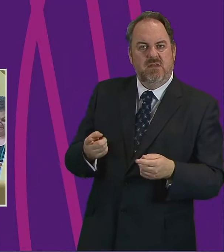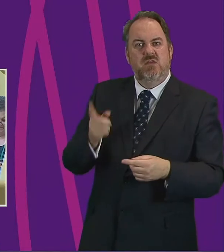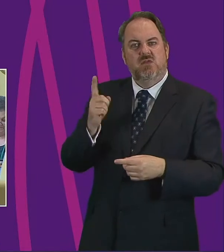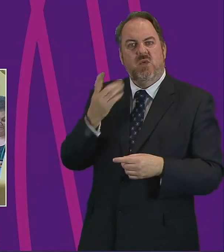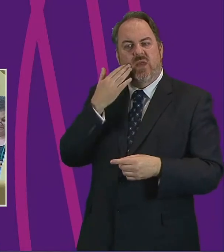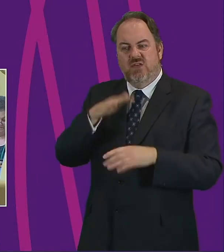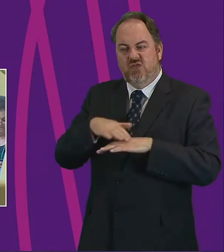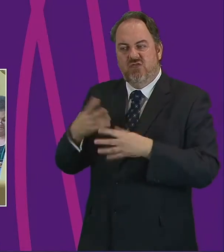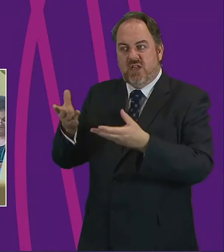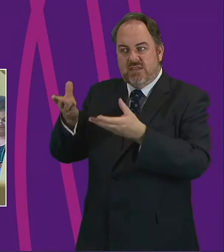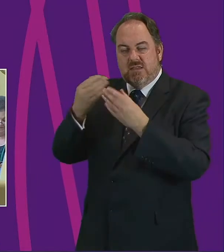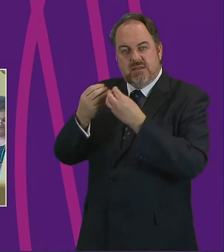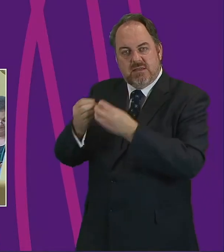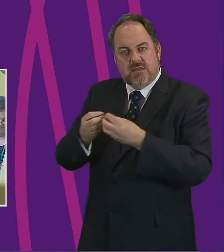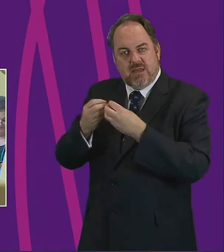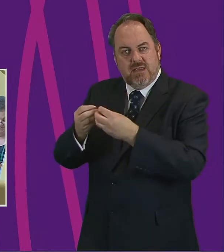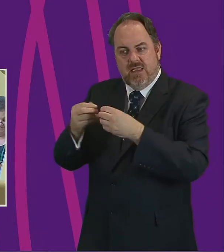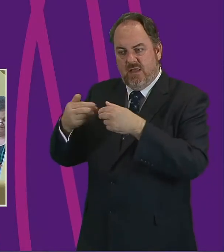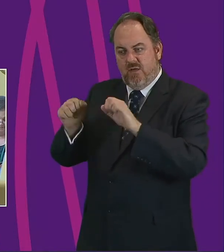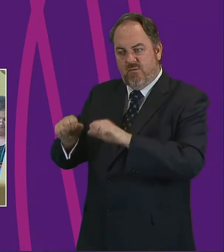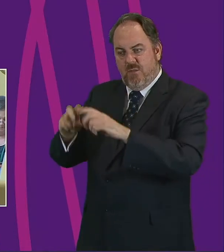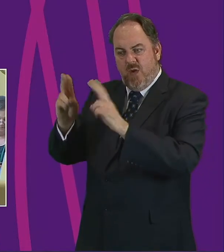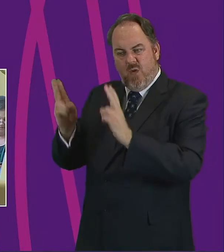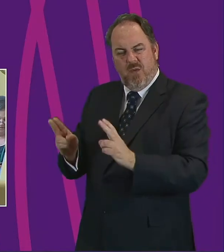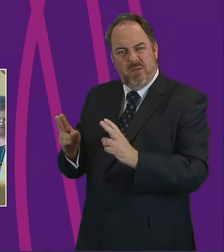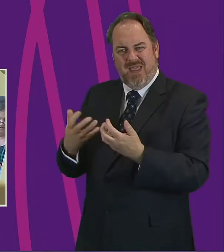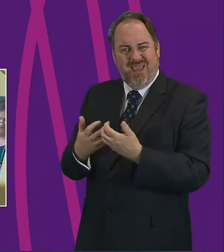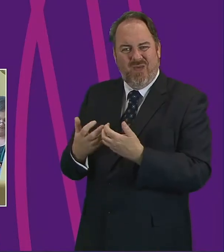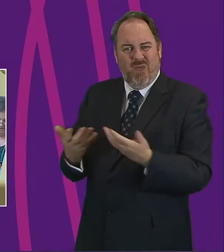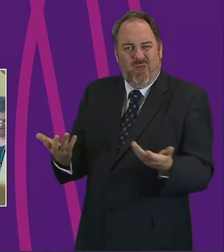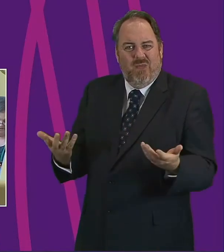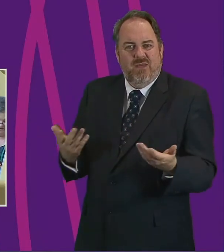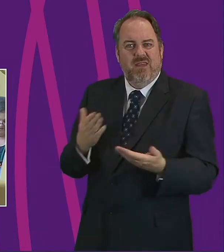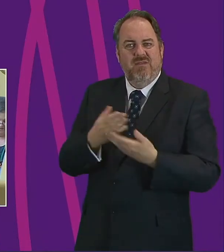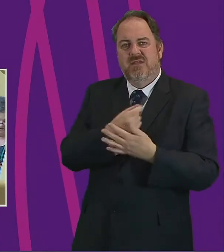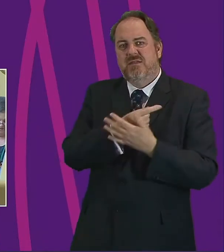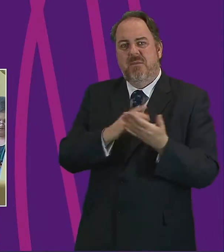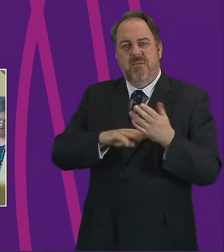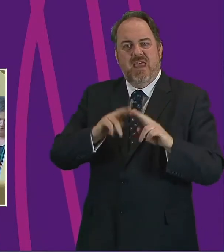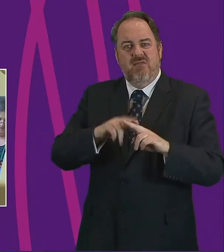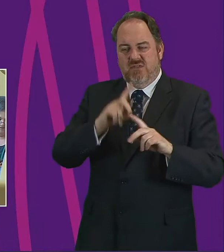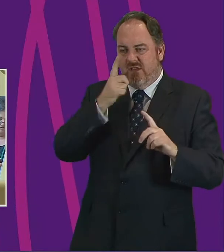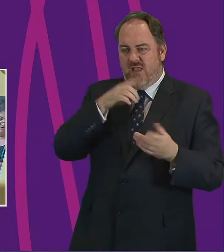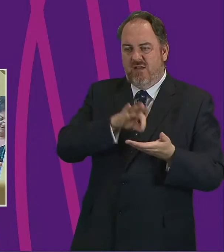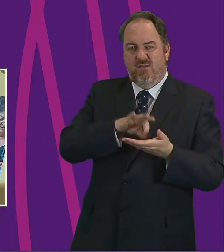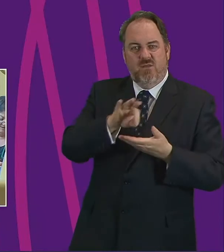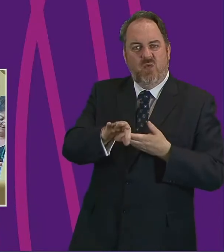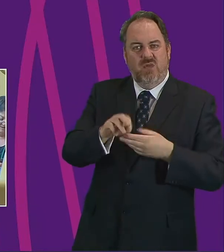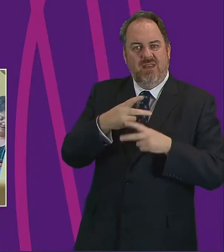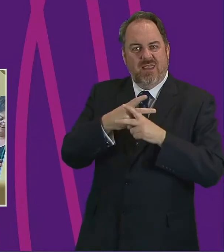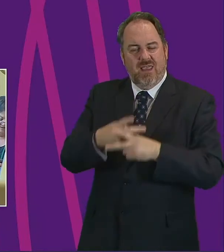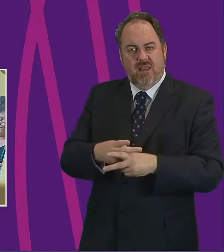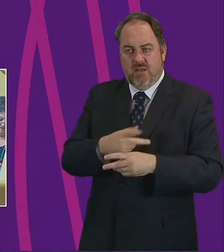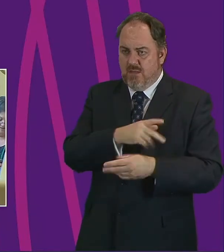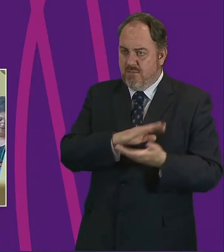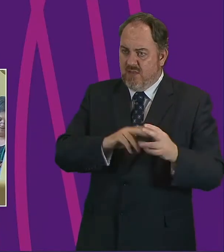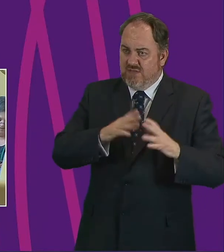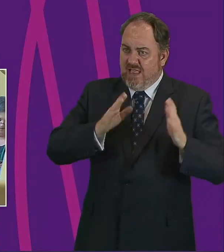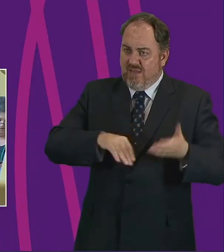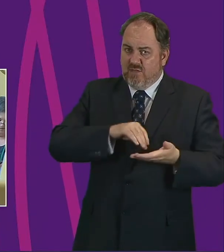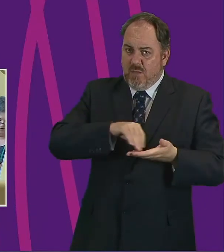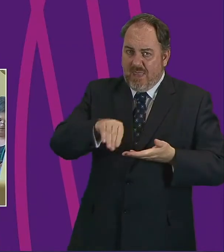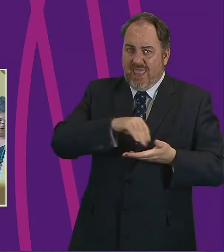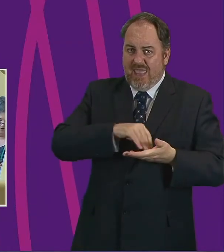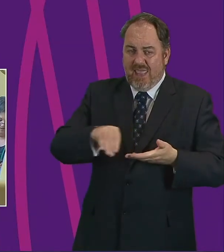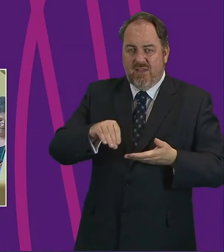element? Otherwise, it is difficult to see how that could be delivered in many households. And will those parents have to pay for childcare if it's being